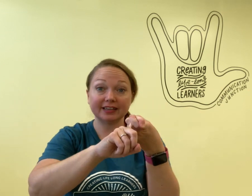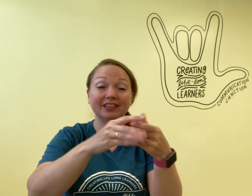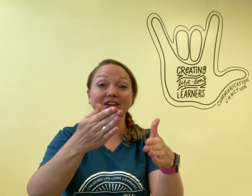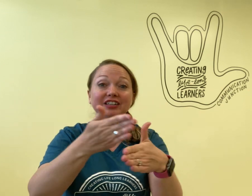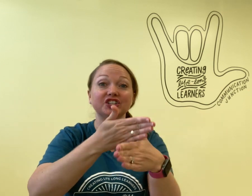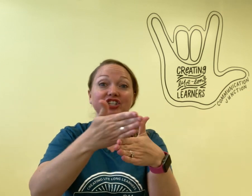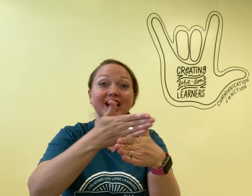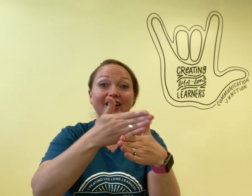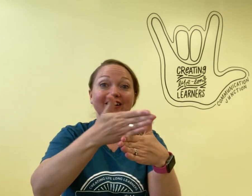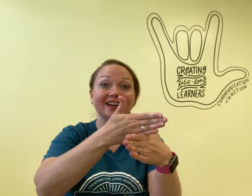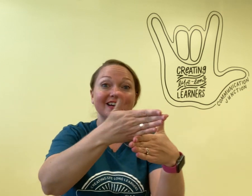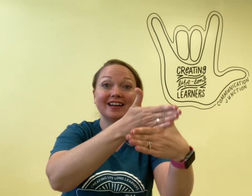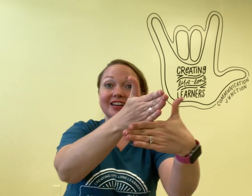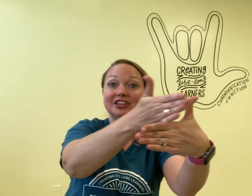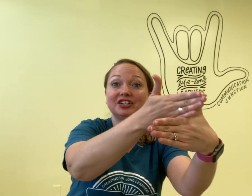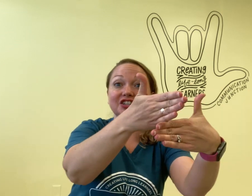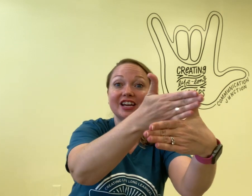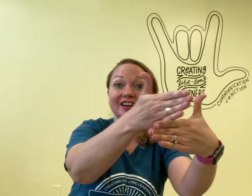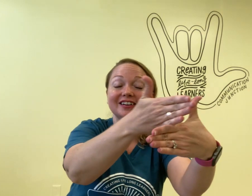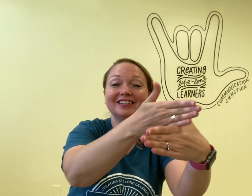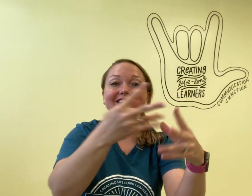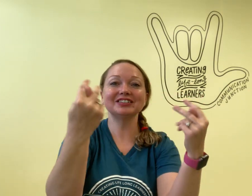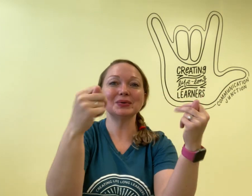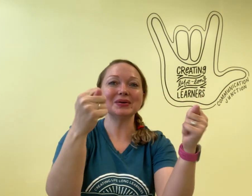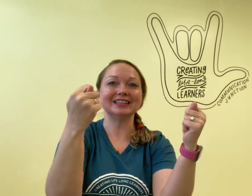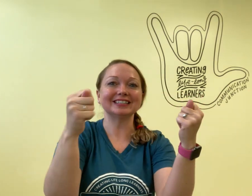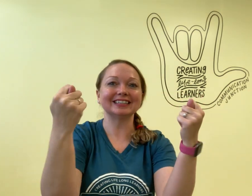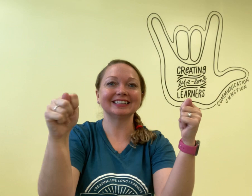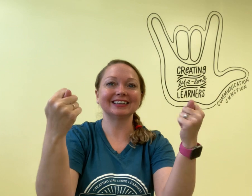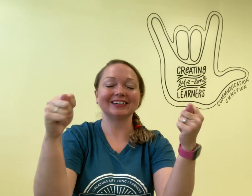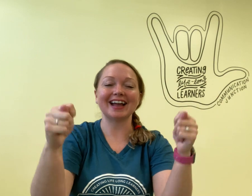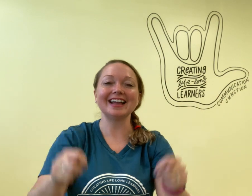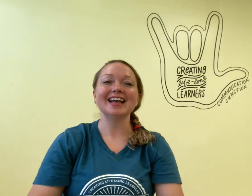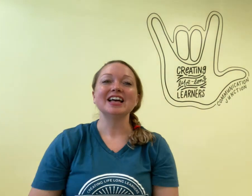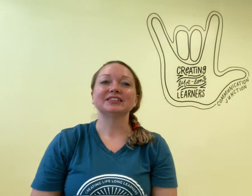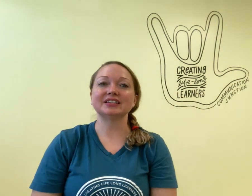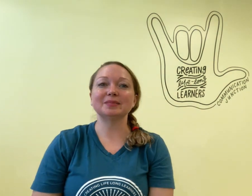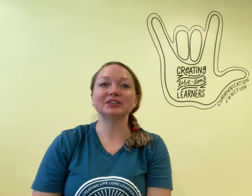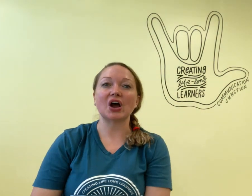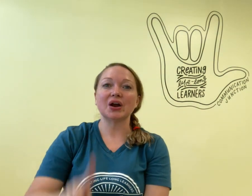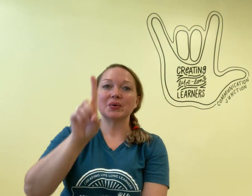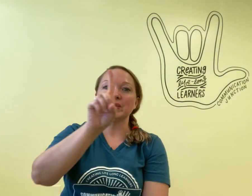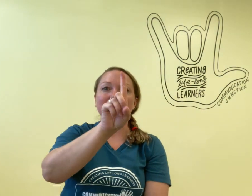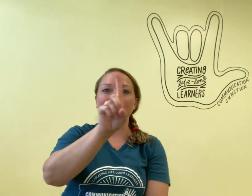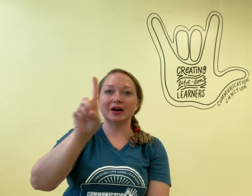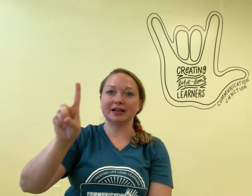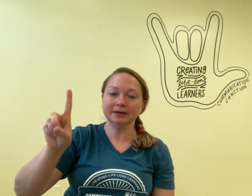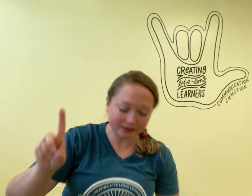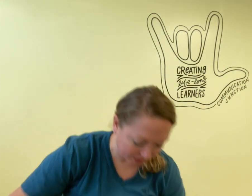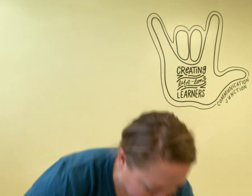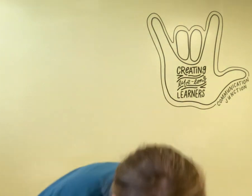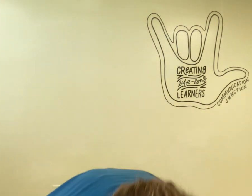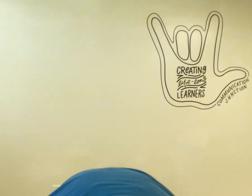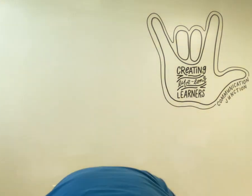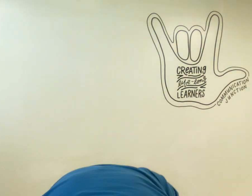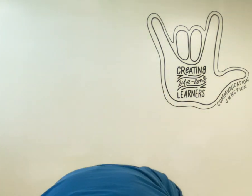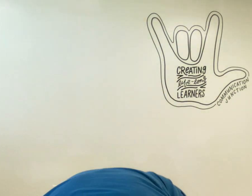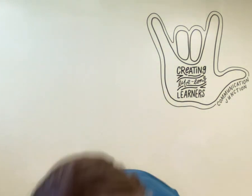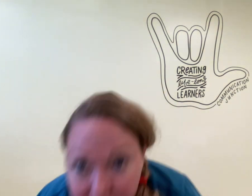going to share their toys. Okay, so the numbers are 1, let me scoot over this way, so